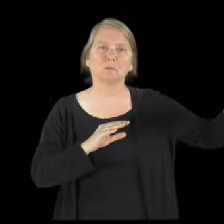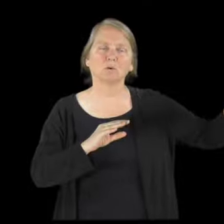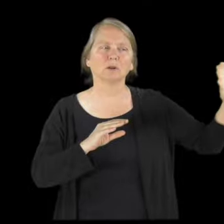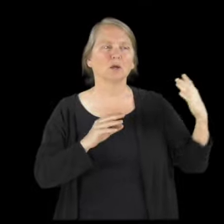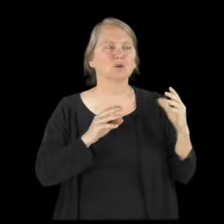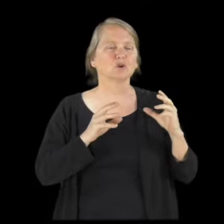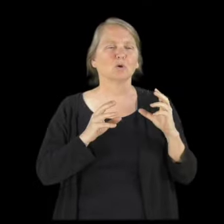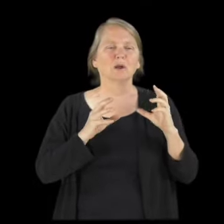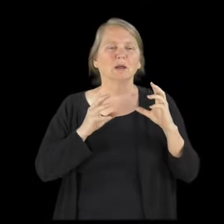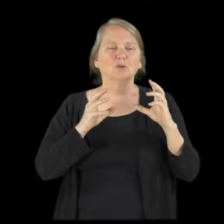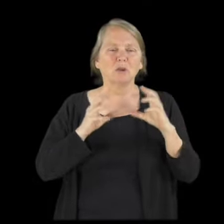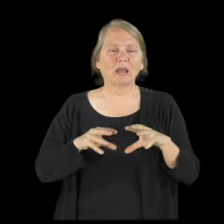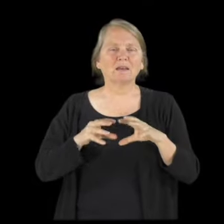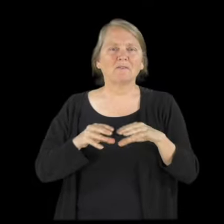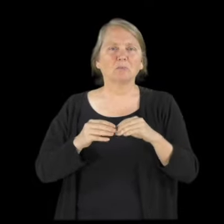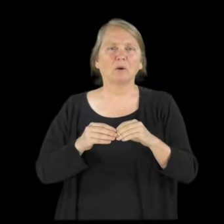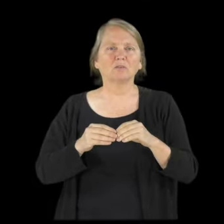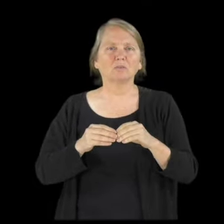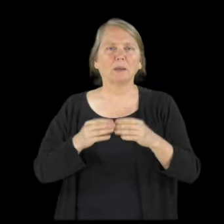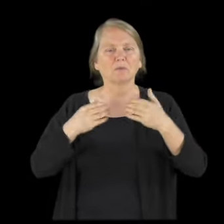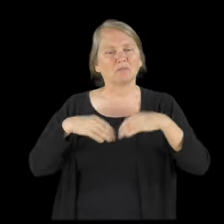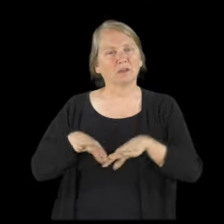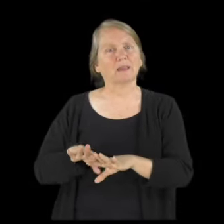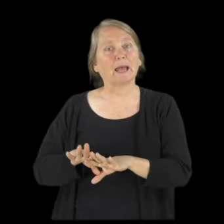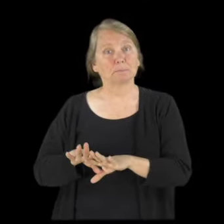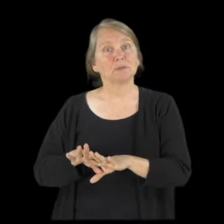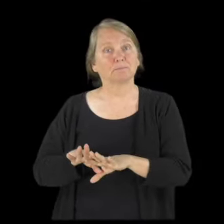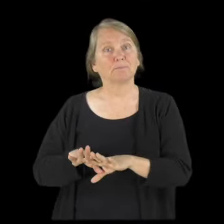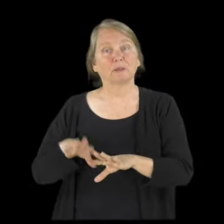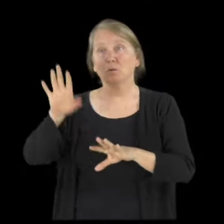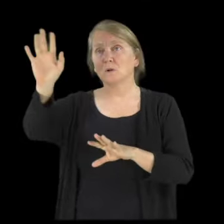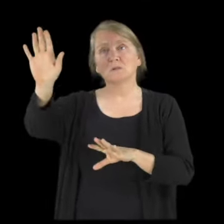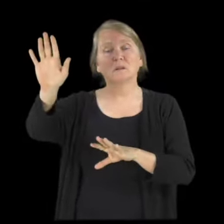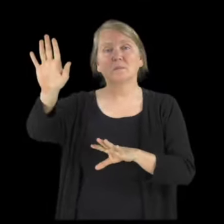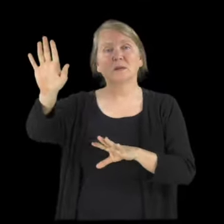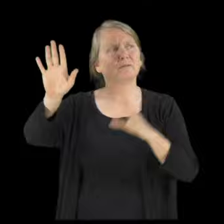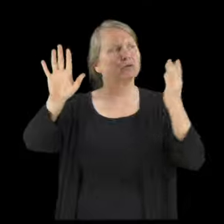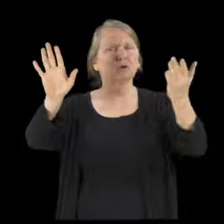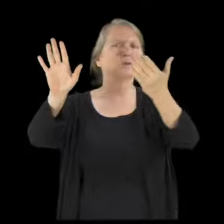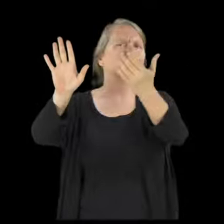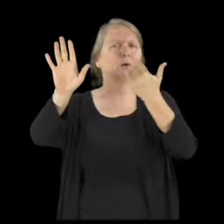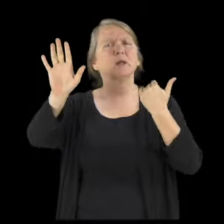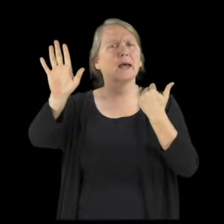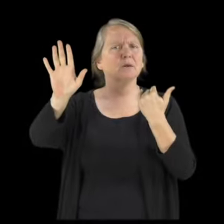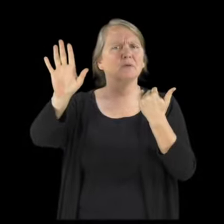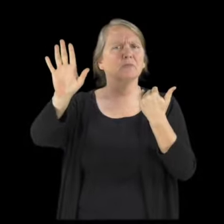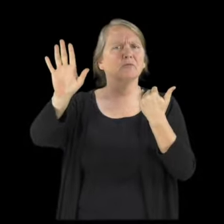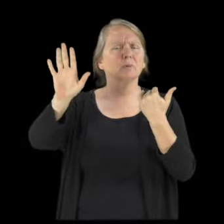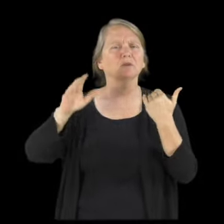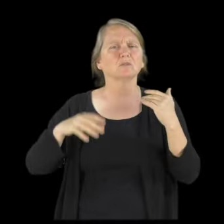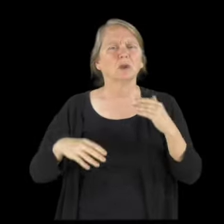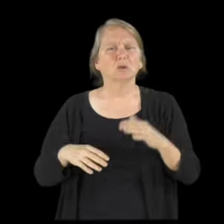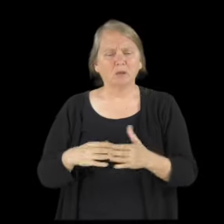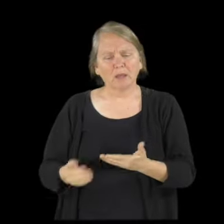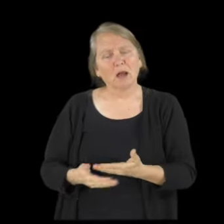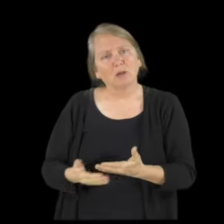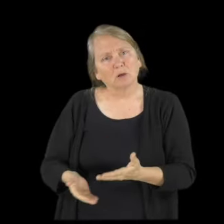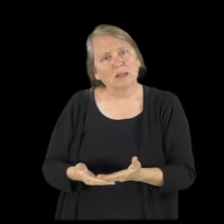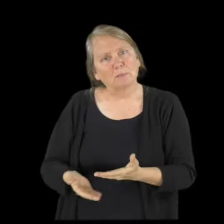board. So you can't have the process paper fill in the gaps. If it wasn't on the media, if you didn't pull it out of the performance, you cannot look at that